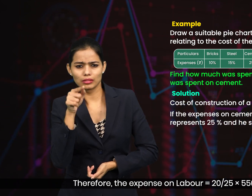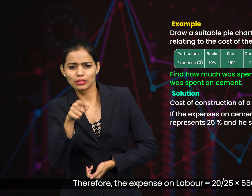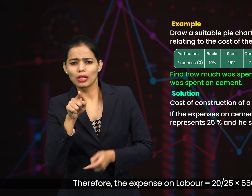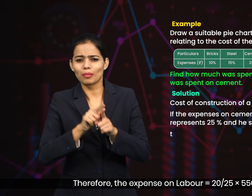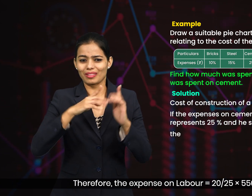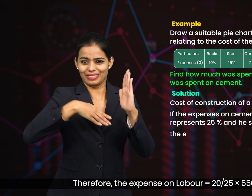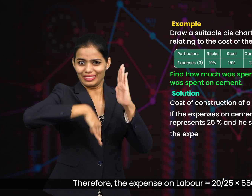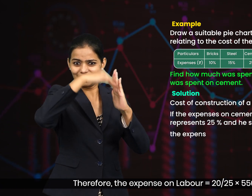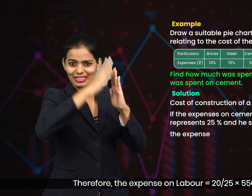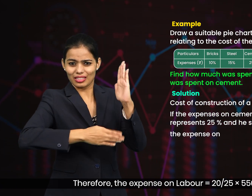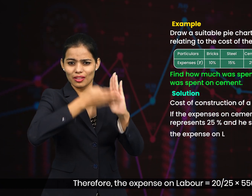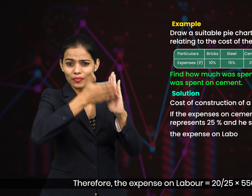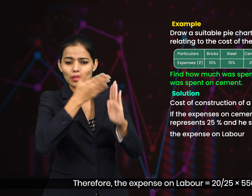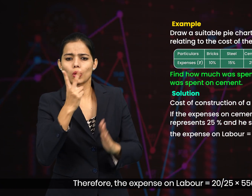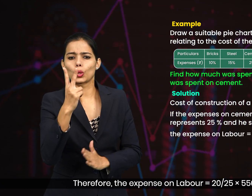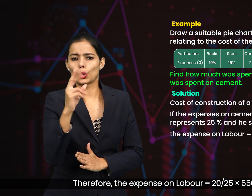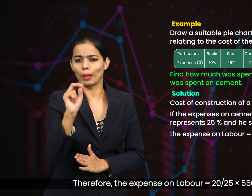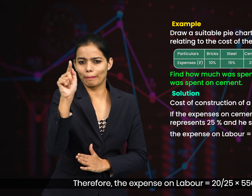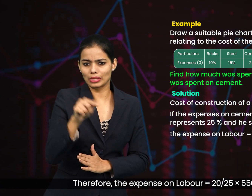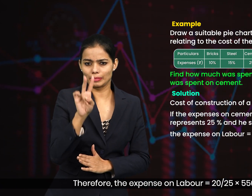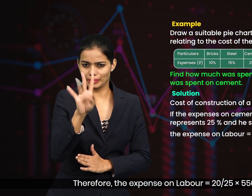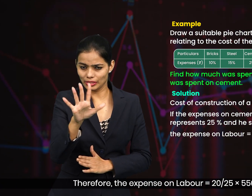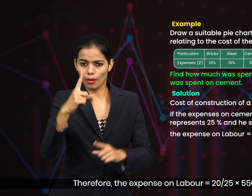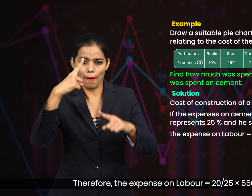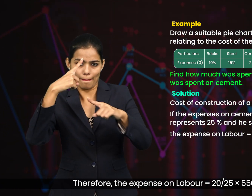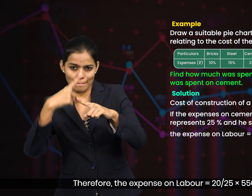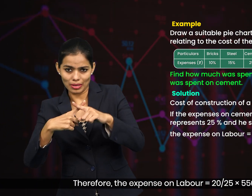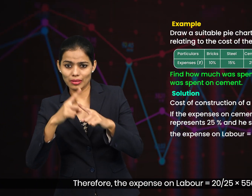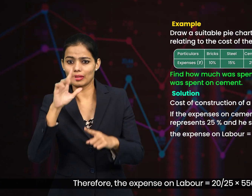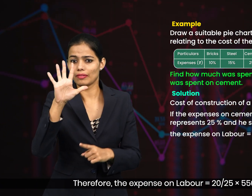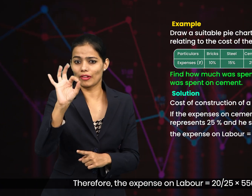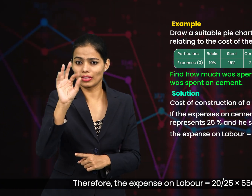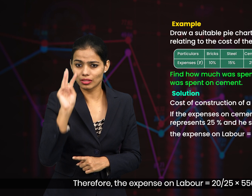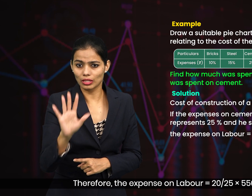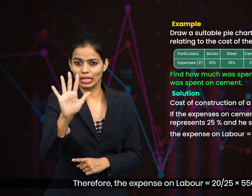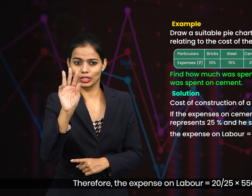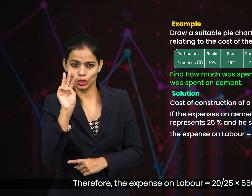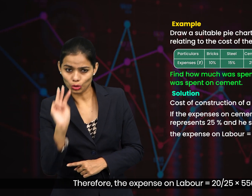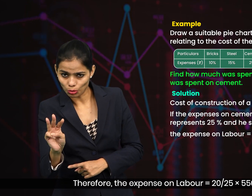Therefore, the expenses on labor is equal to 20 by 25 into 55,000